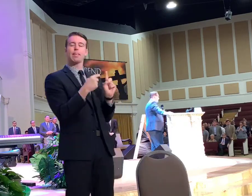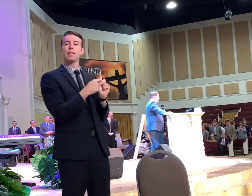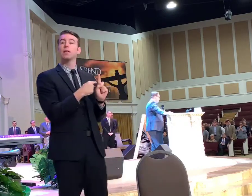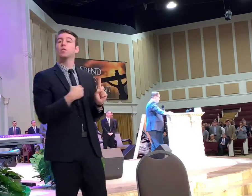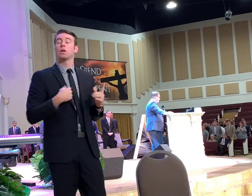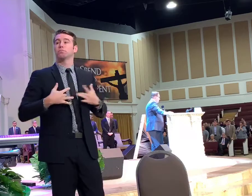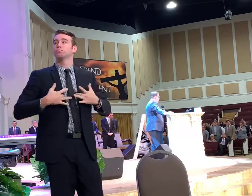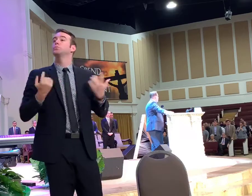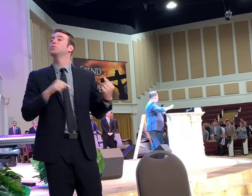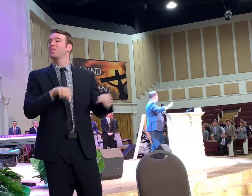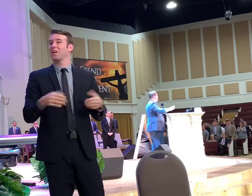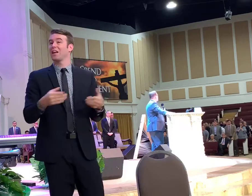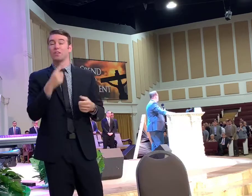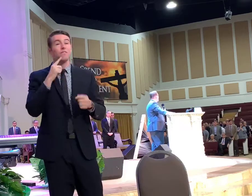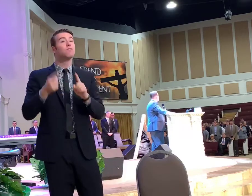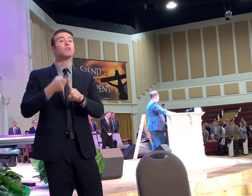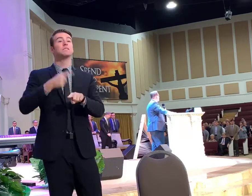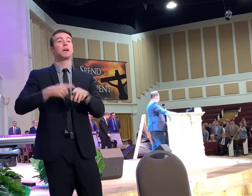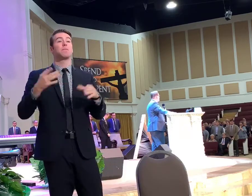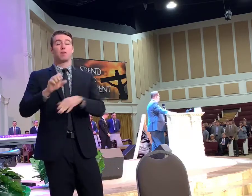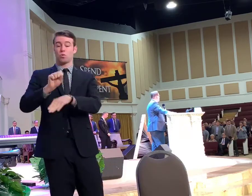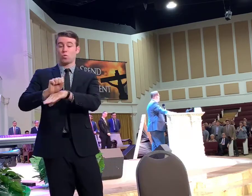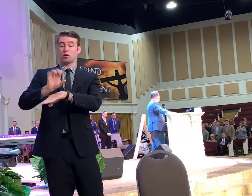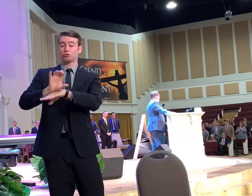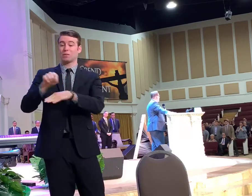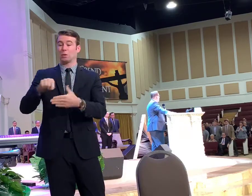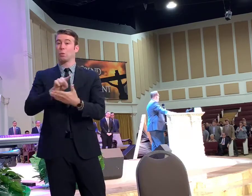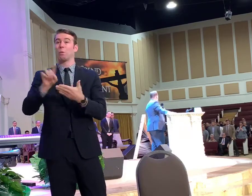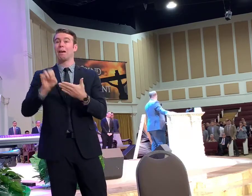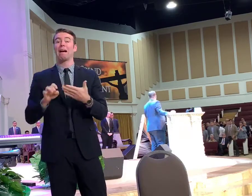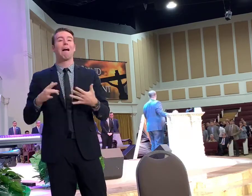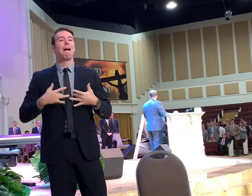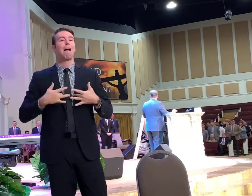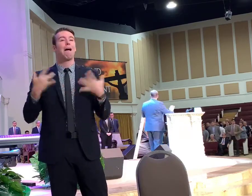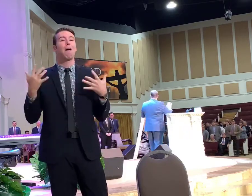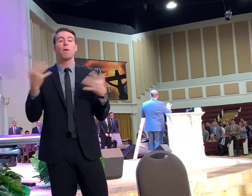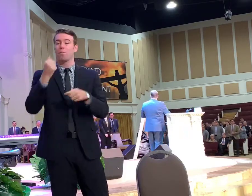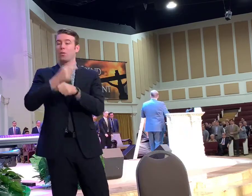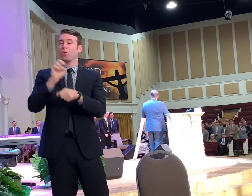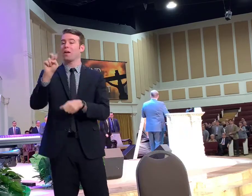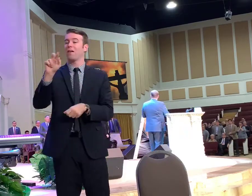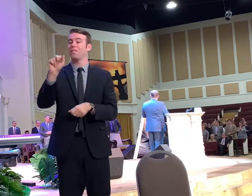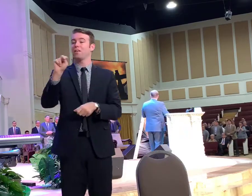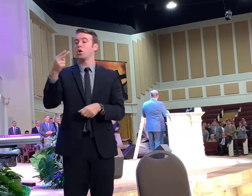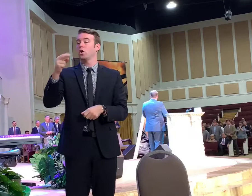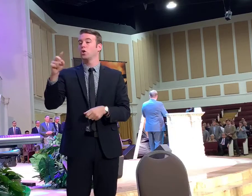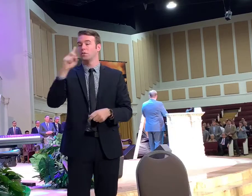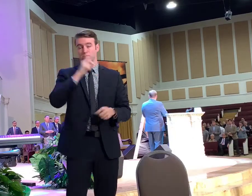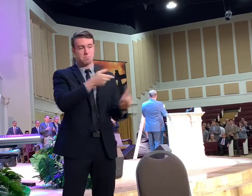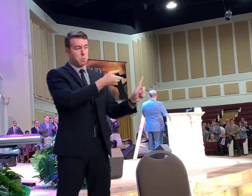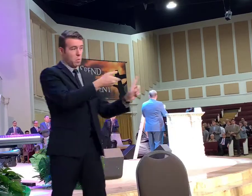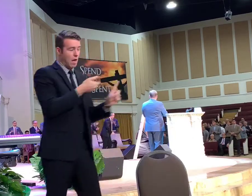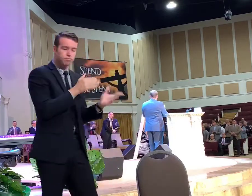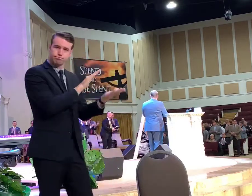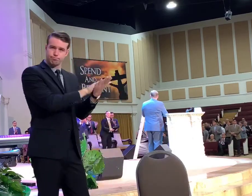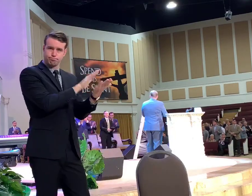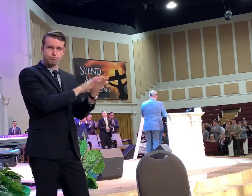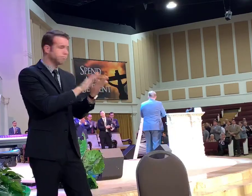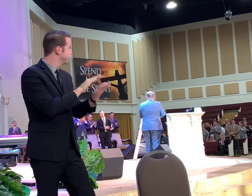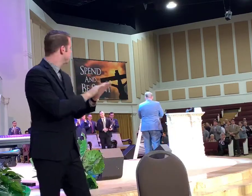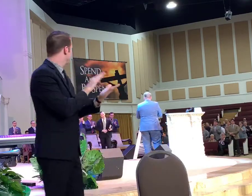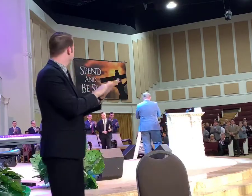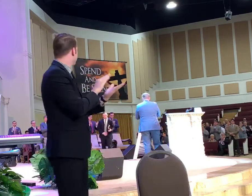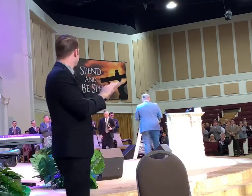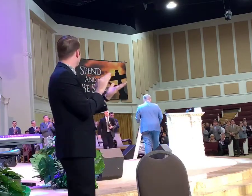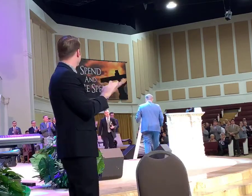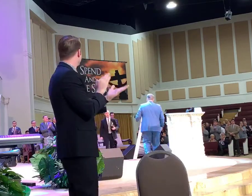are delighted they're here. So for the first time at the Rock Church this weekend, we are delighted. Brother Evan Hood, we're glad you're here. Would you welcome the man of God tonight?